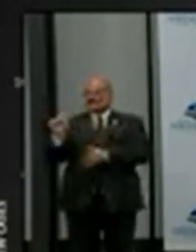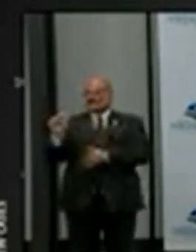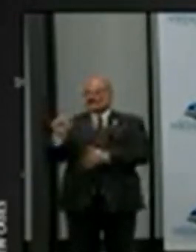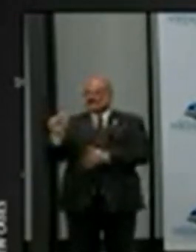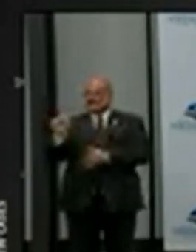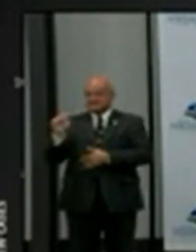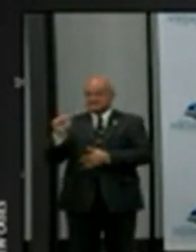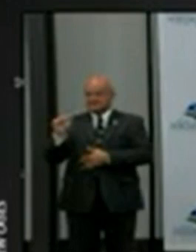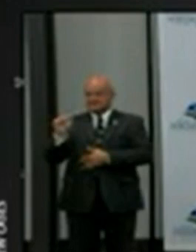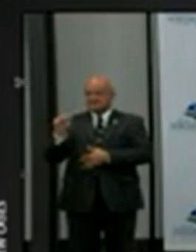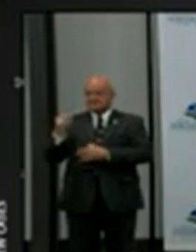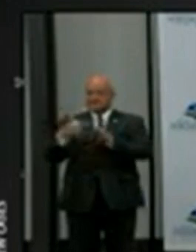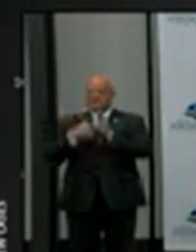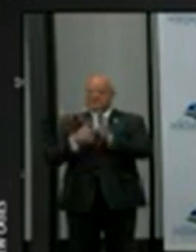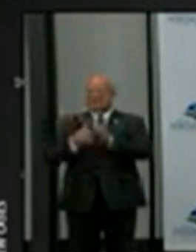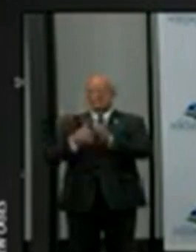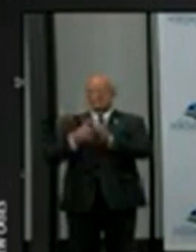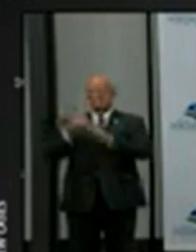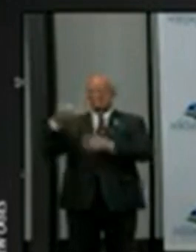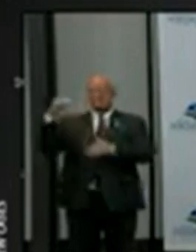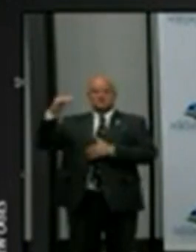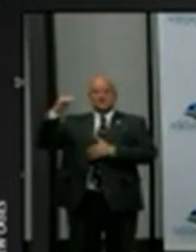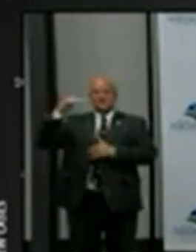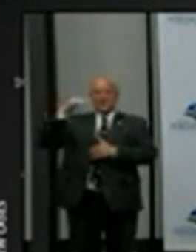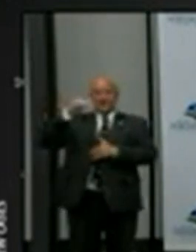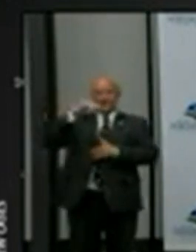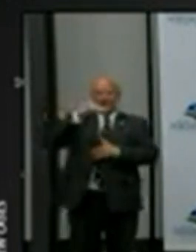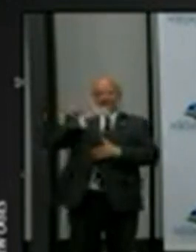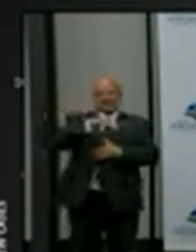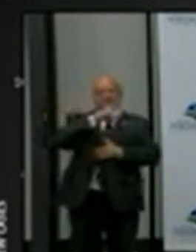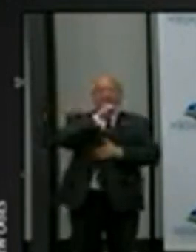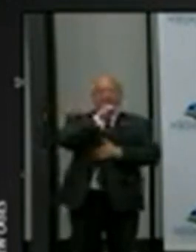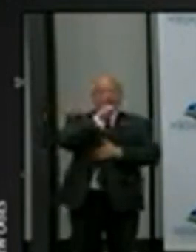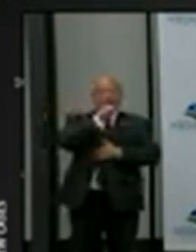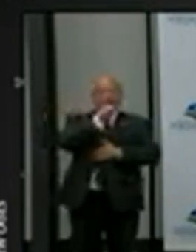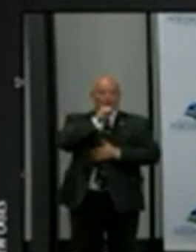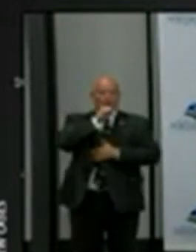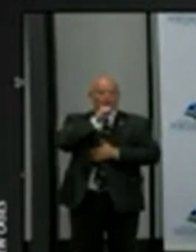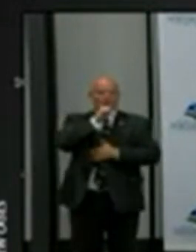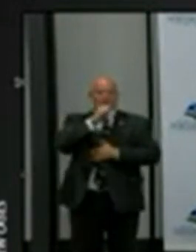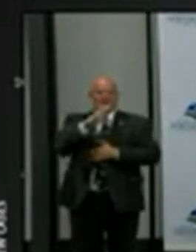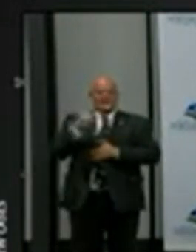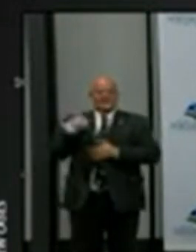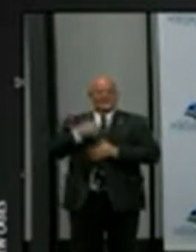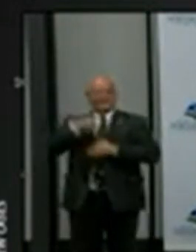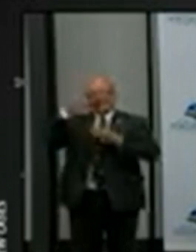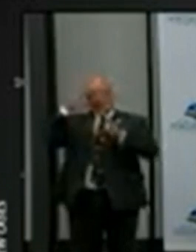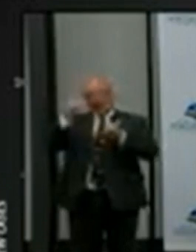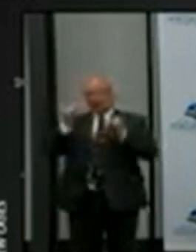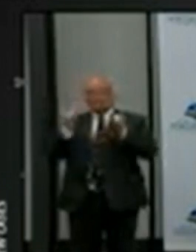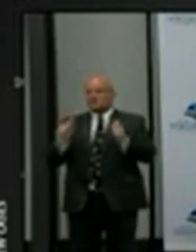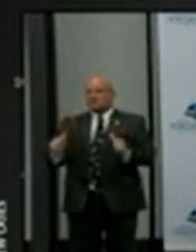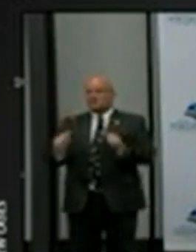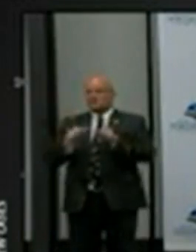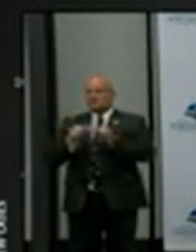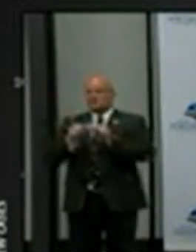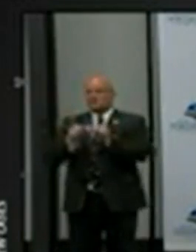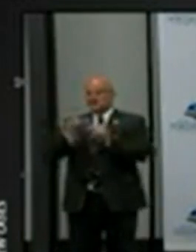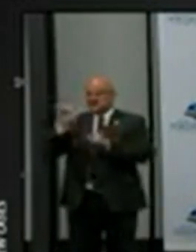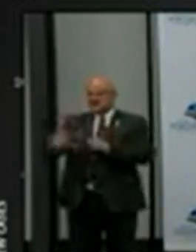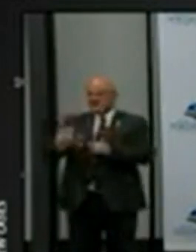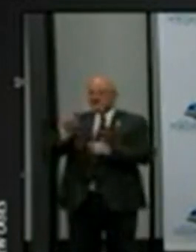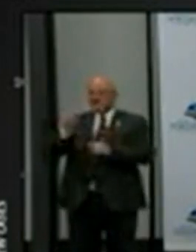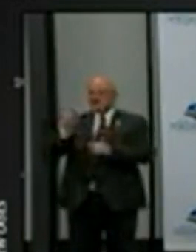average, which shows our trend line, and that is in the orange, and we hope that we can continue that